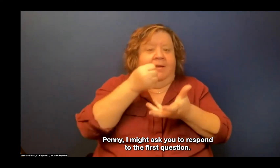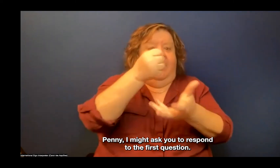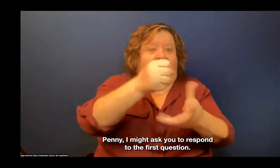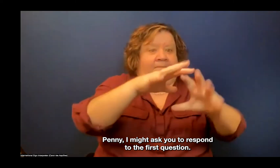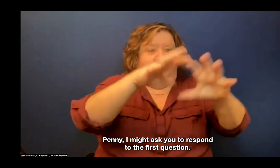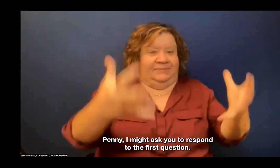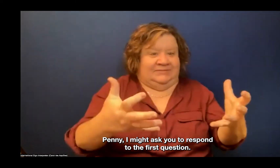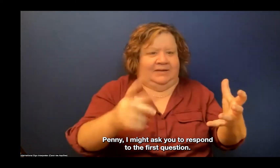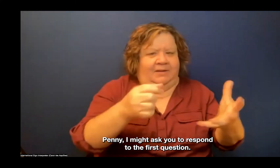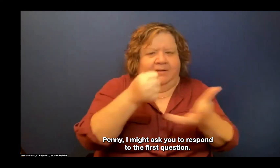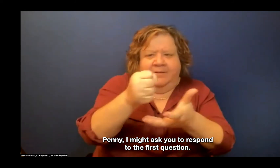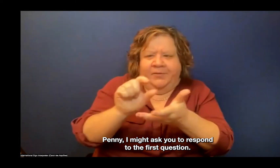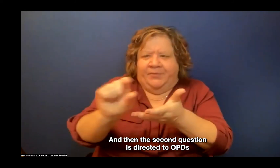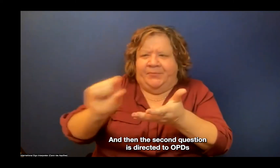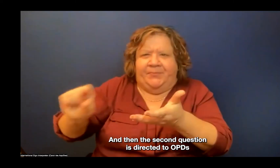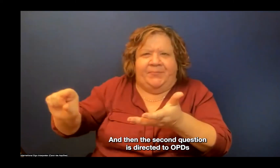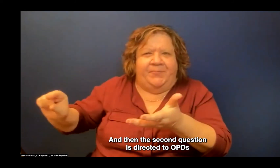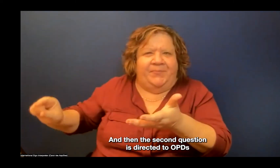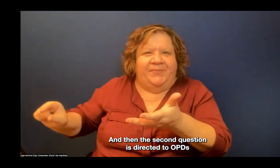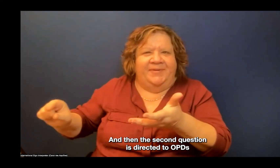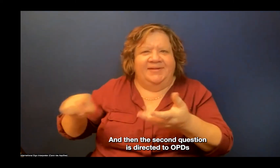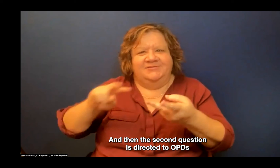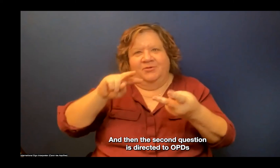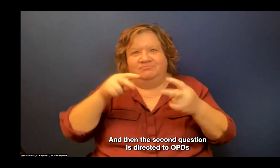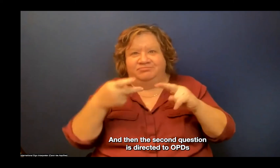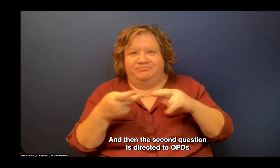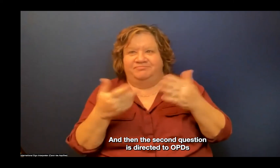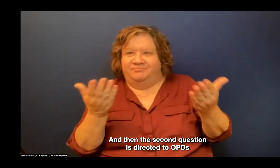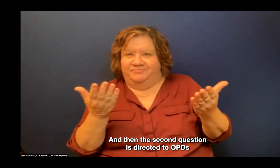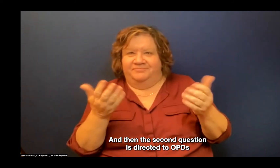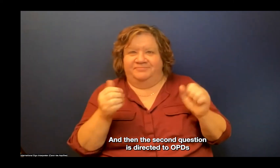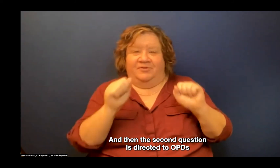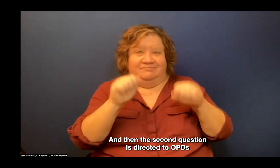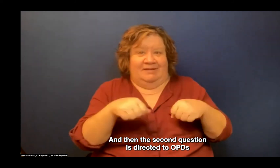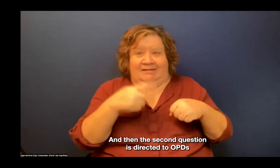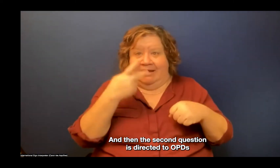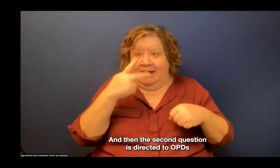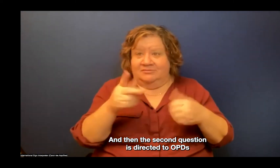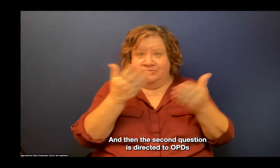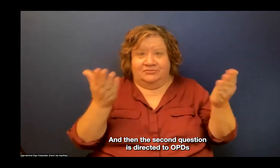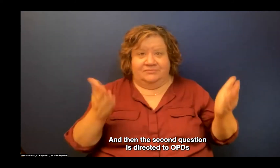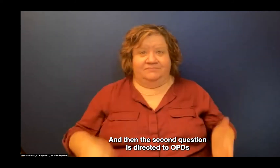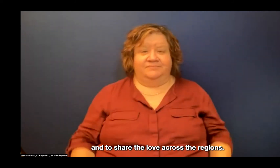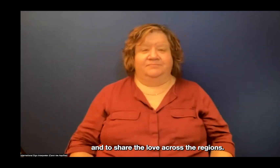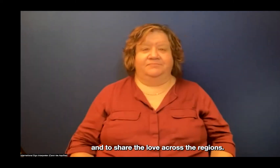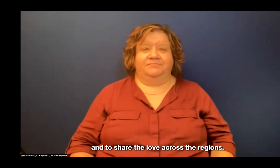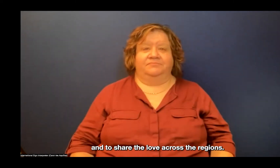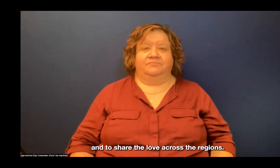might ask you to respond to the first question. And then the second question is directed to